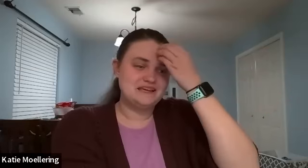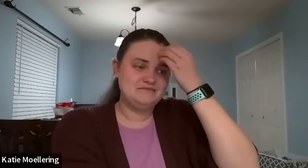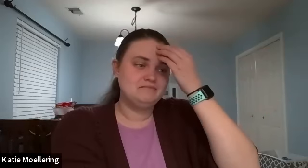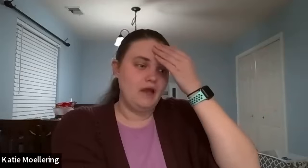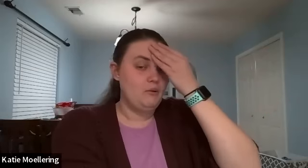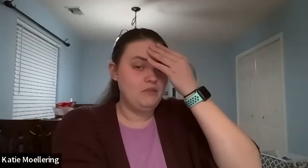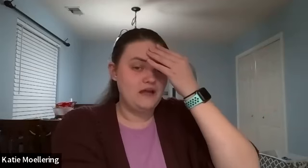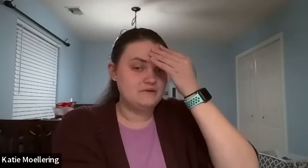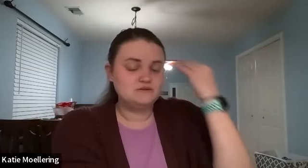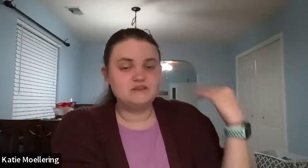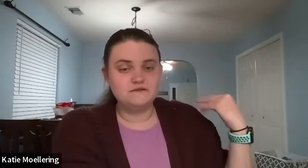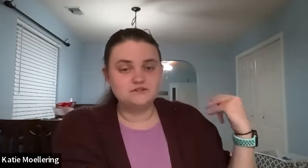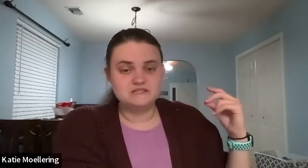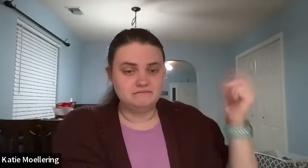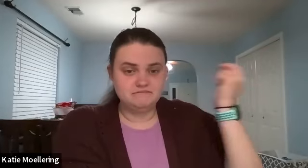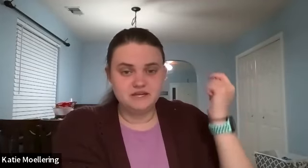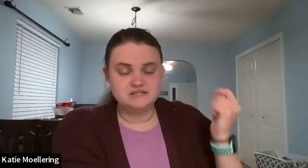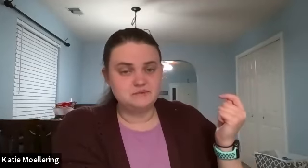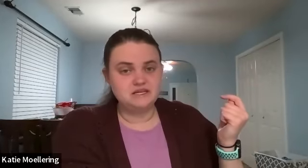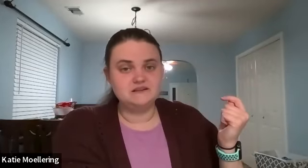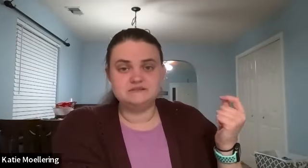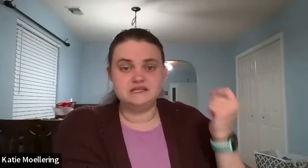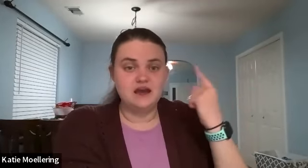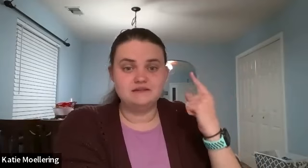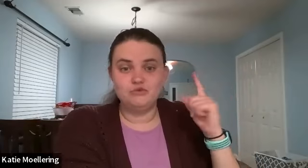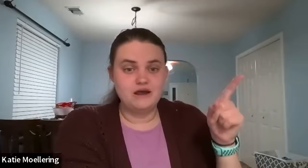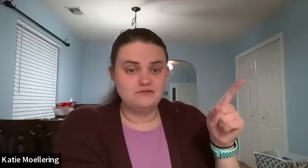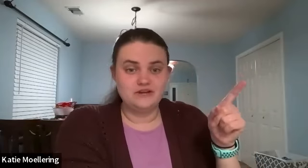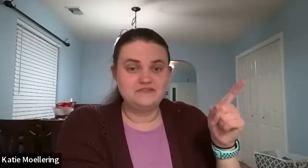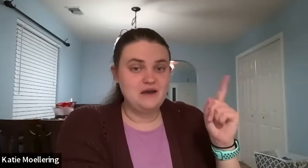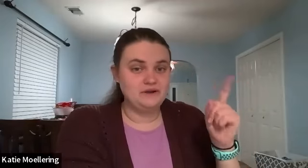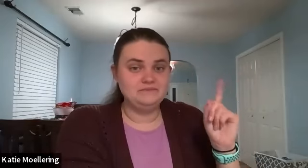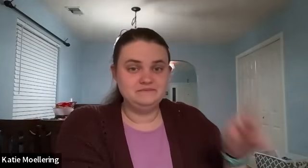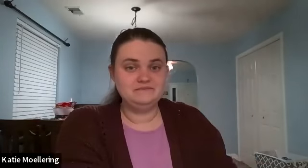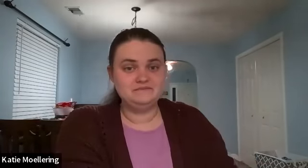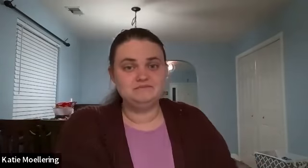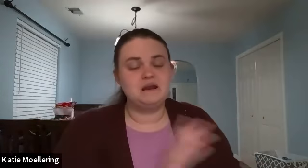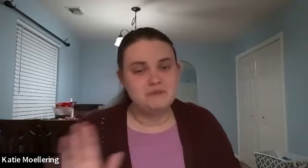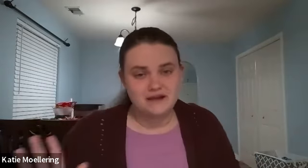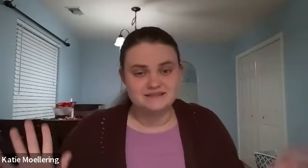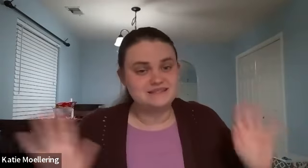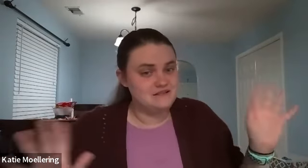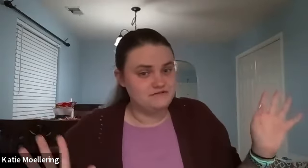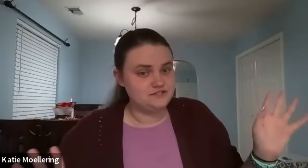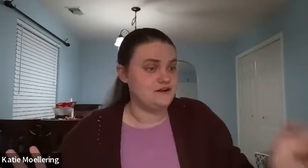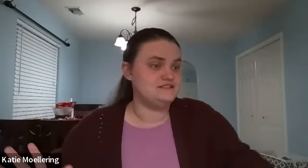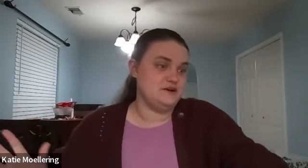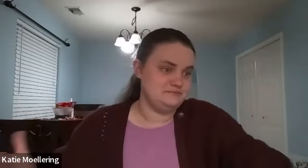like, I won't lie. That was like one of the first ones I picked up immediately. I was like, got it. Won't ever forget that one. But I'm biased because I love French fries. So